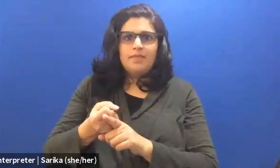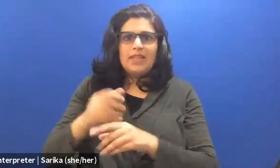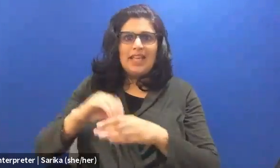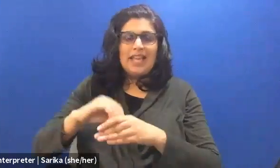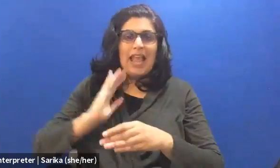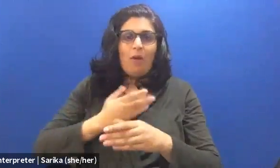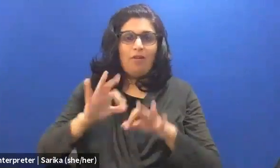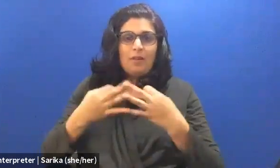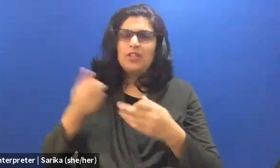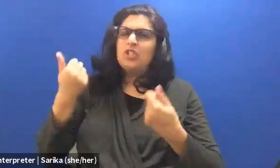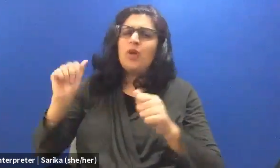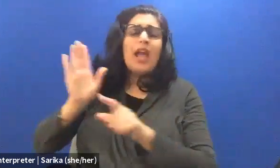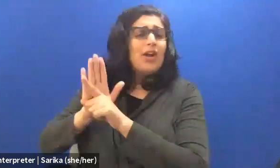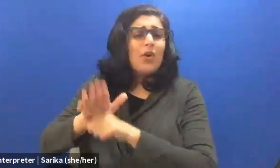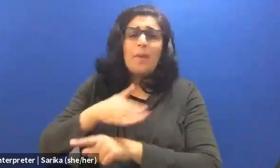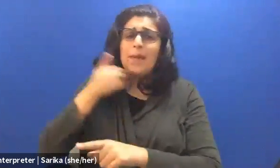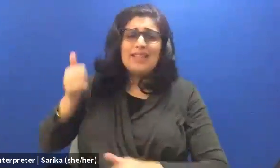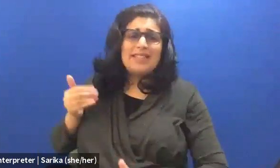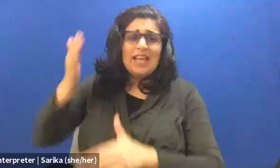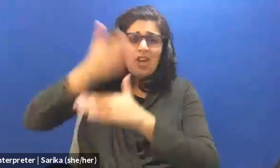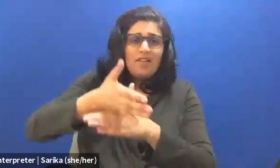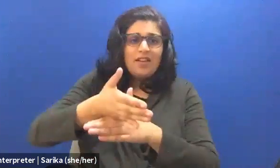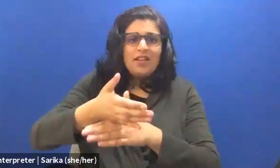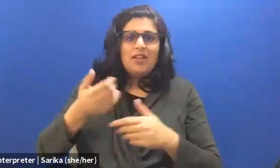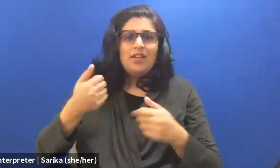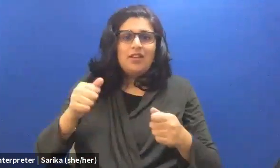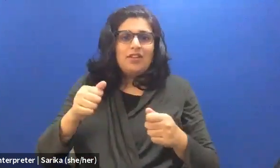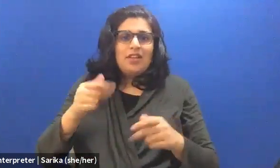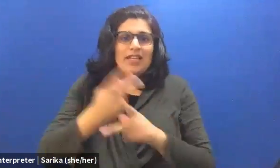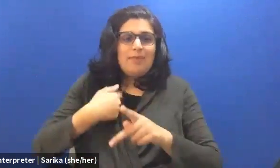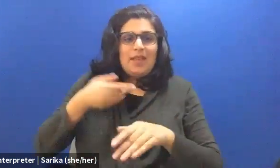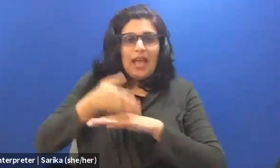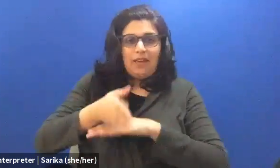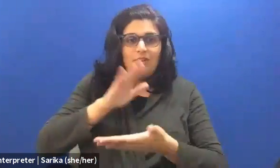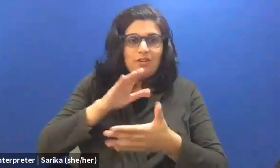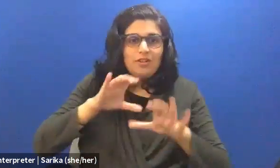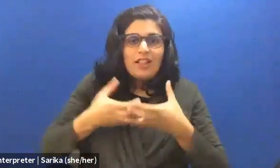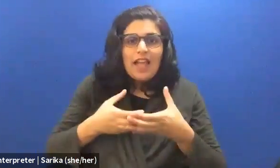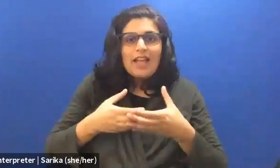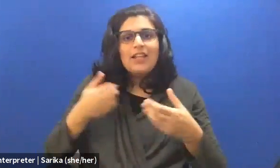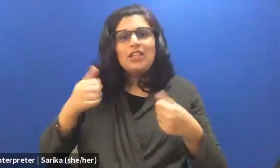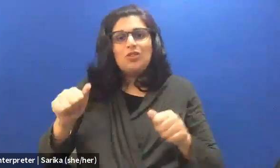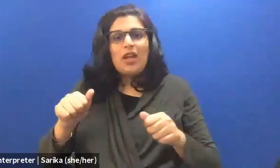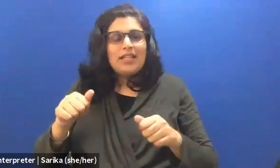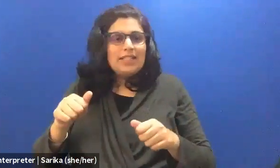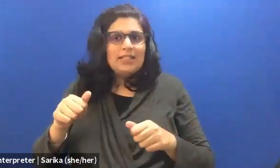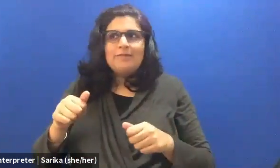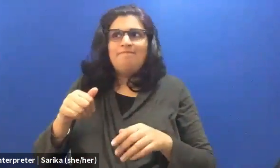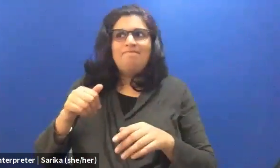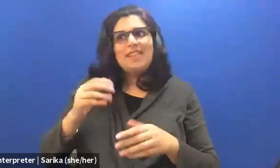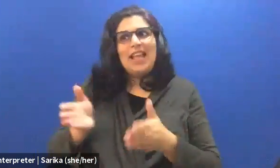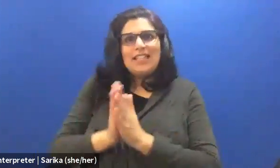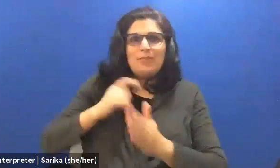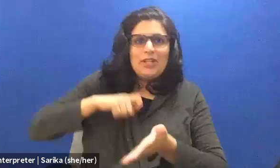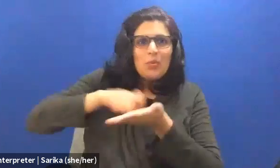she did her best to intervene at that time. She would like try to keep me after class. She would try to get me to write in a journal. She did all these things because